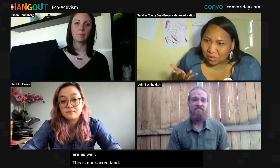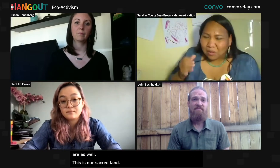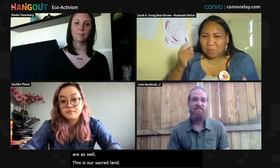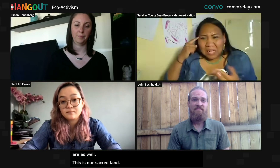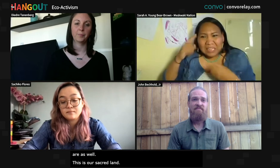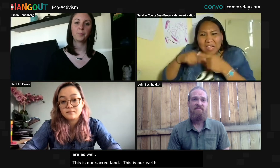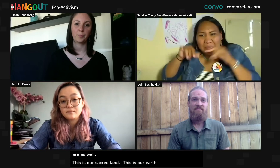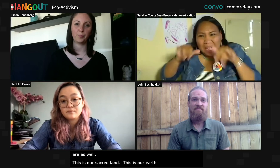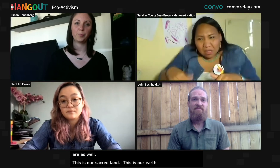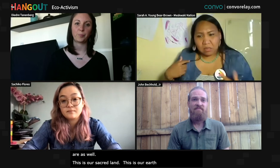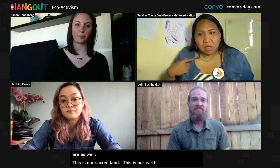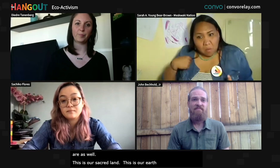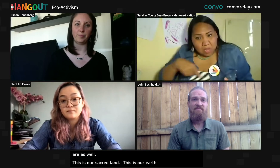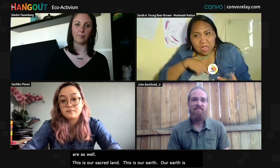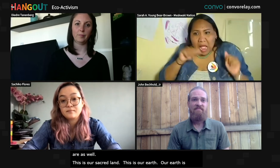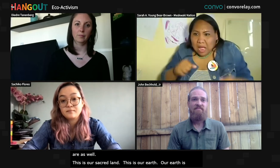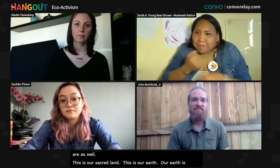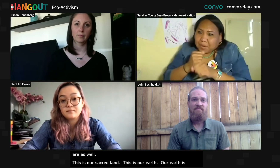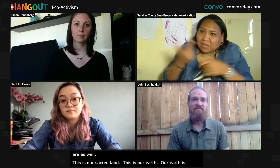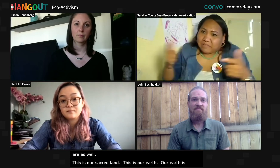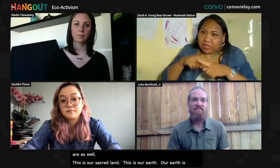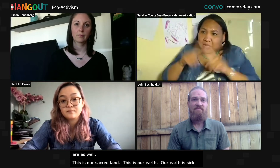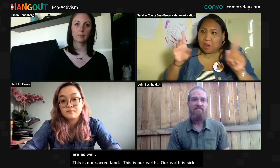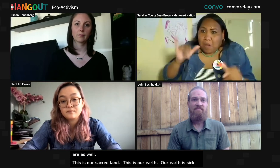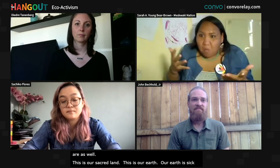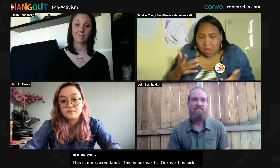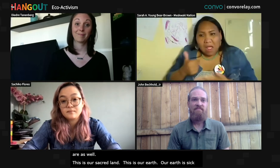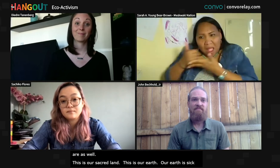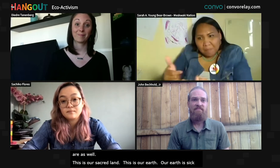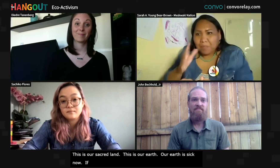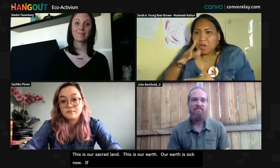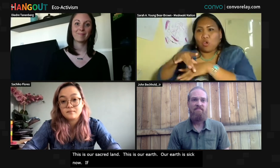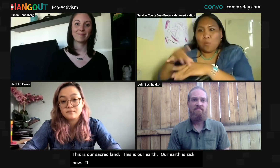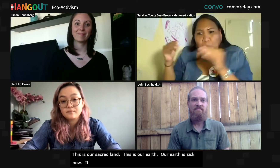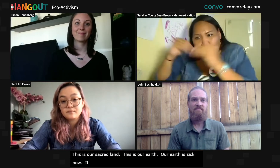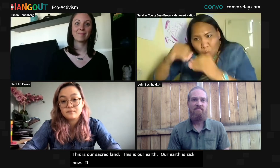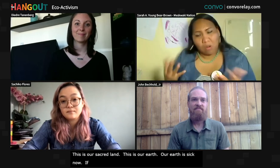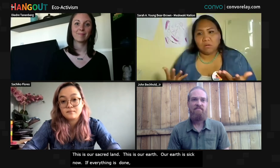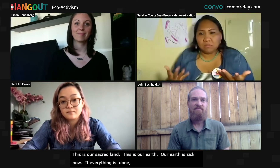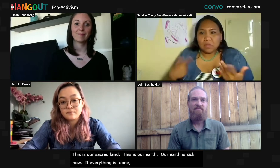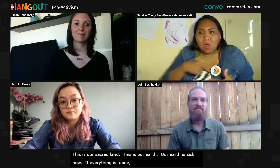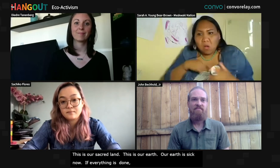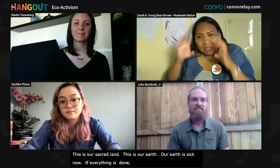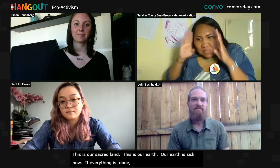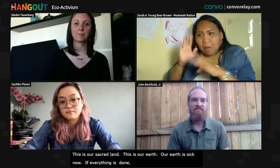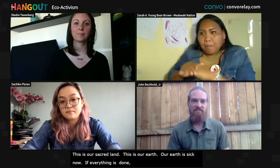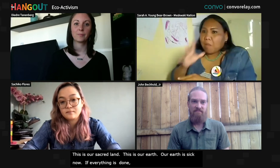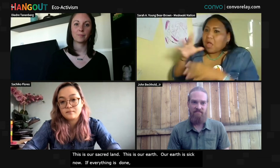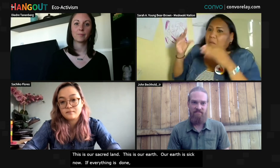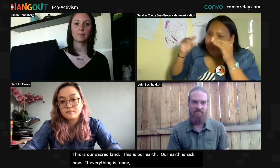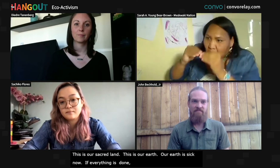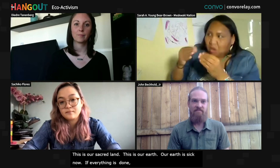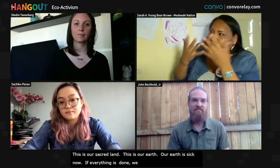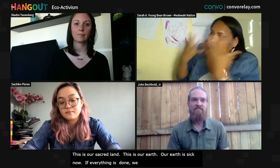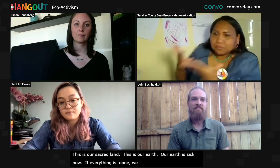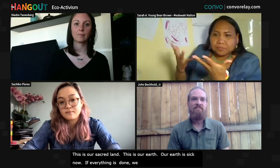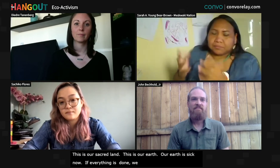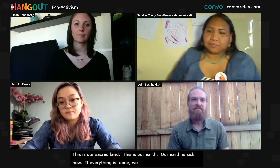we're going to die too. We have to think about that. And we can make a difference by helping Mother Earth more. We have to pay attention to Mother